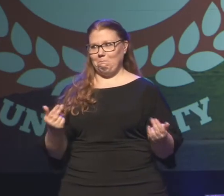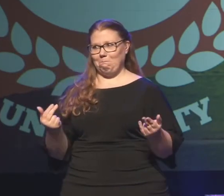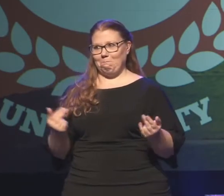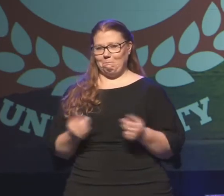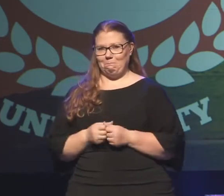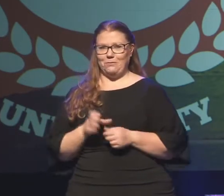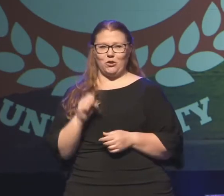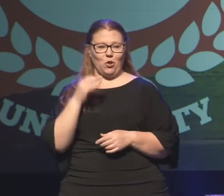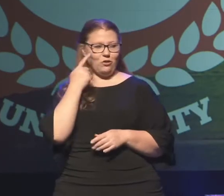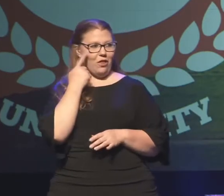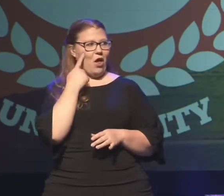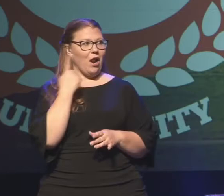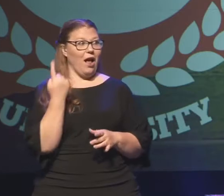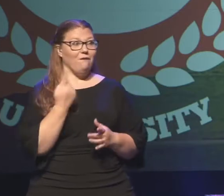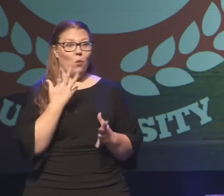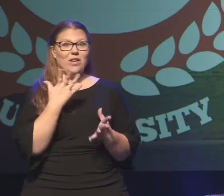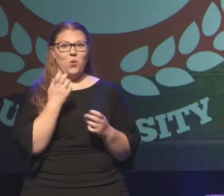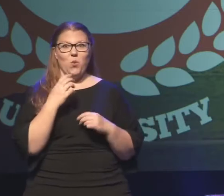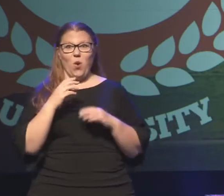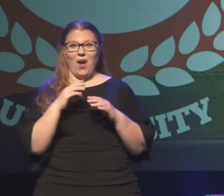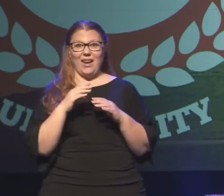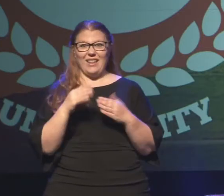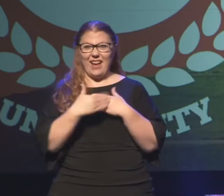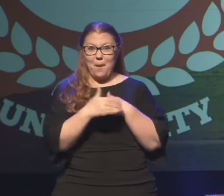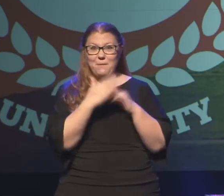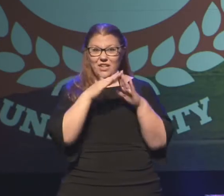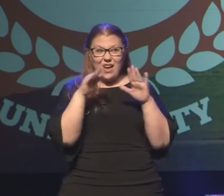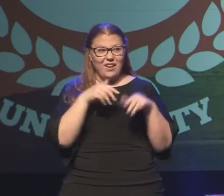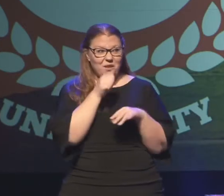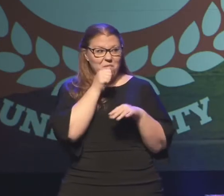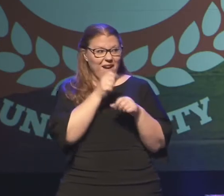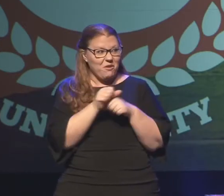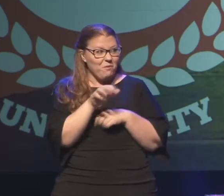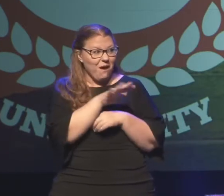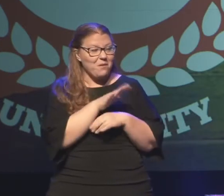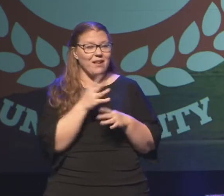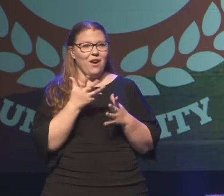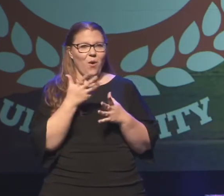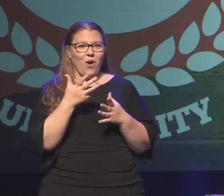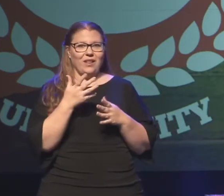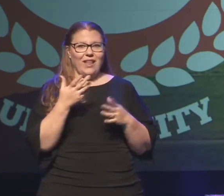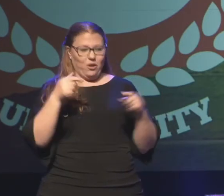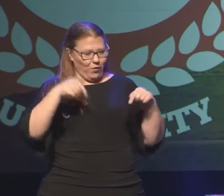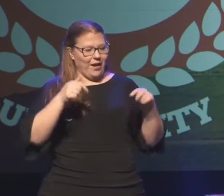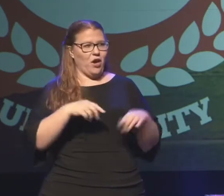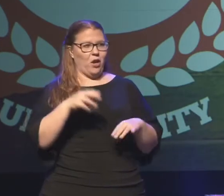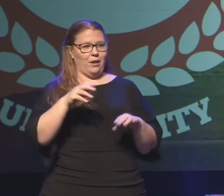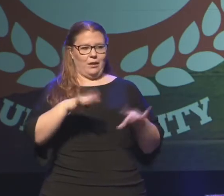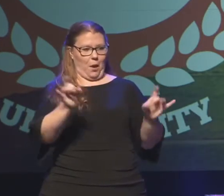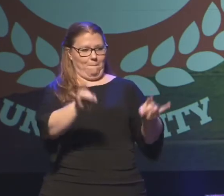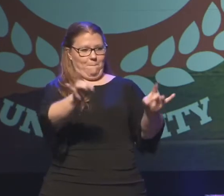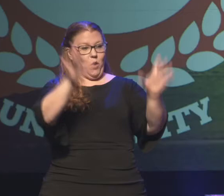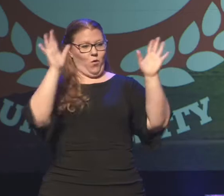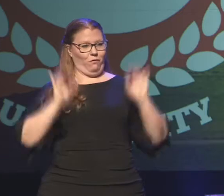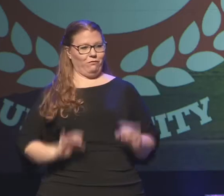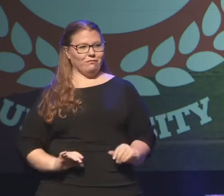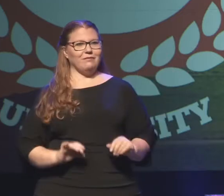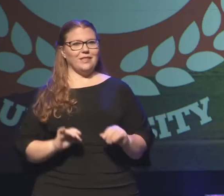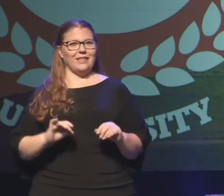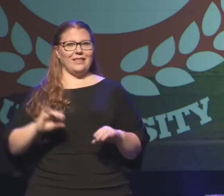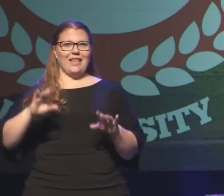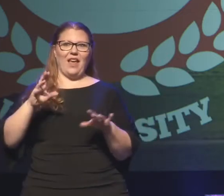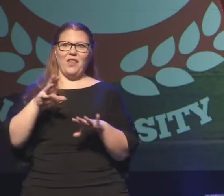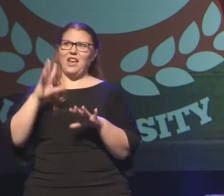So she thought, oh, I've always wanted a beach house with some private beach property. What about right here? And the genie goes, poof. And up on the bluff